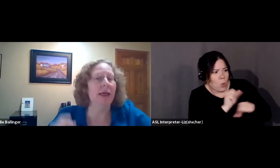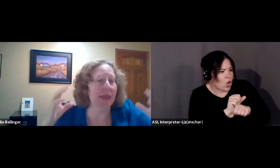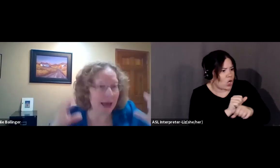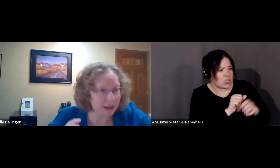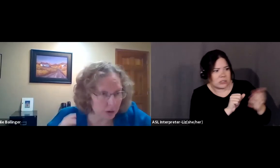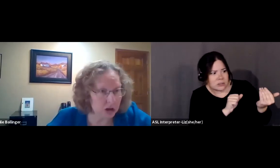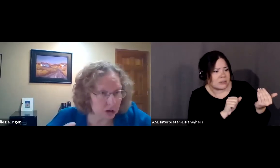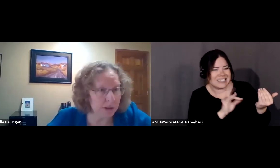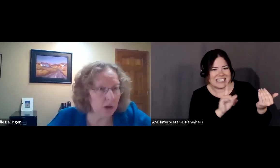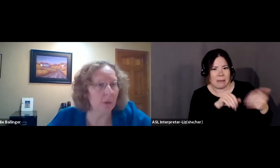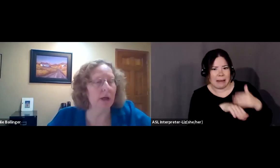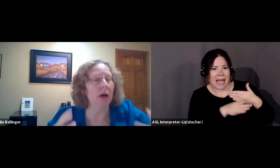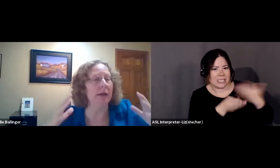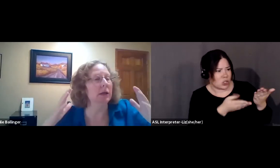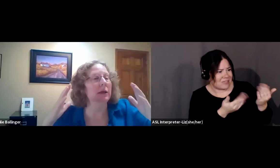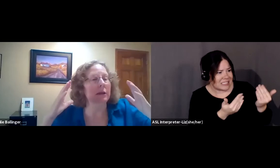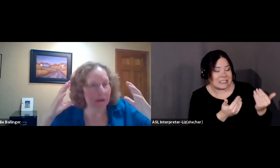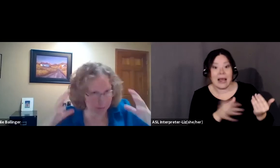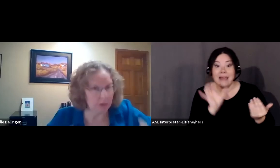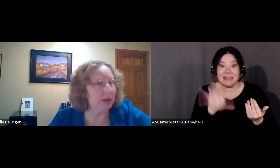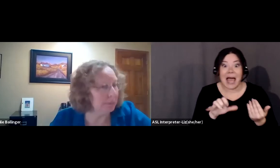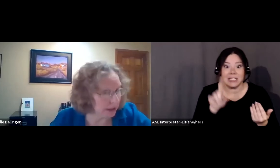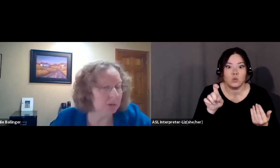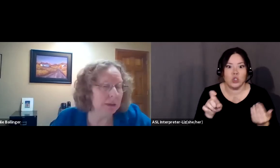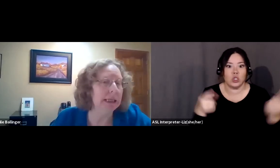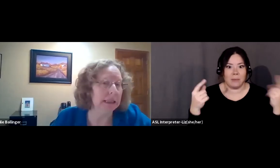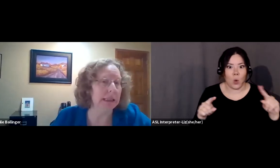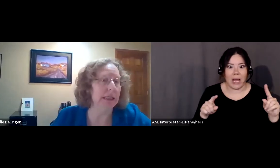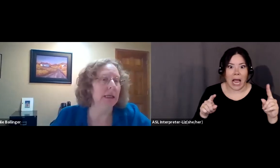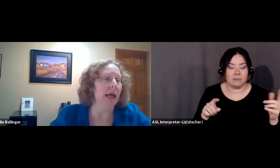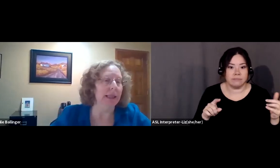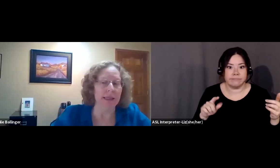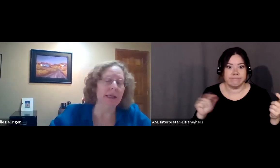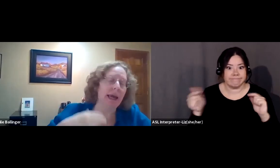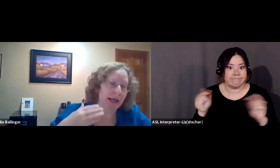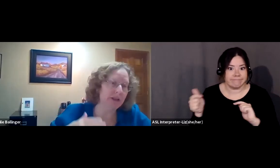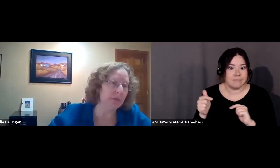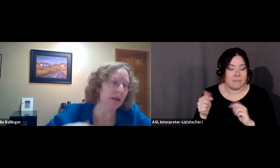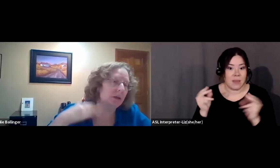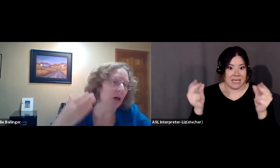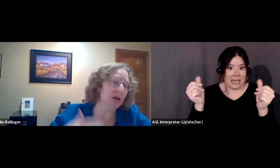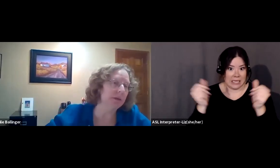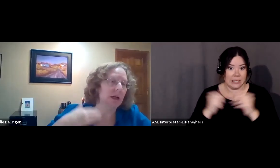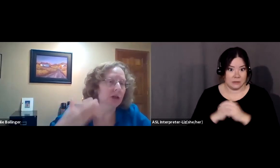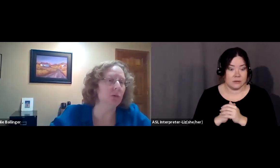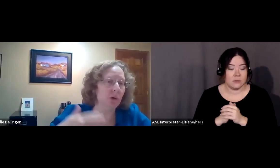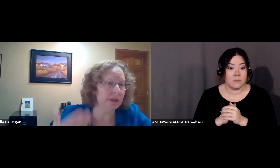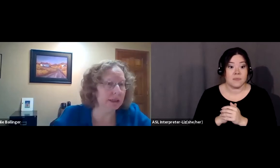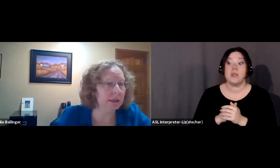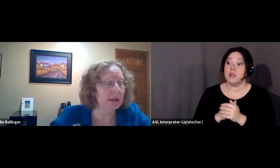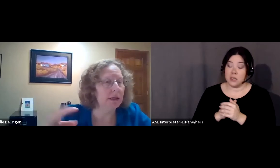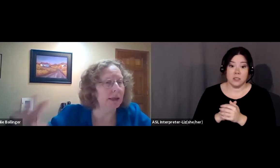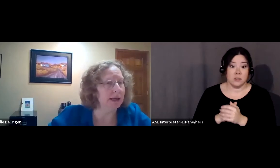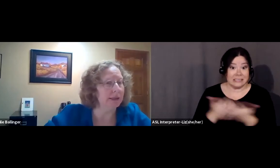Services. That's what should be going on pretty much immediately. And then as the medical documentation